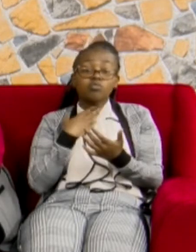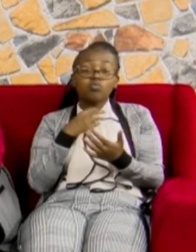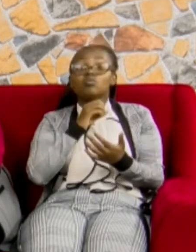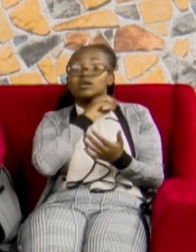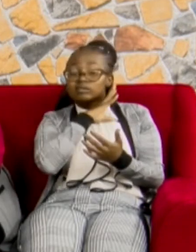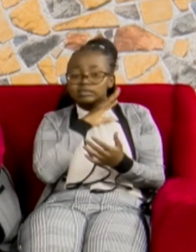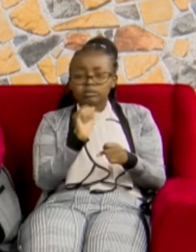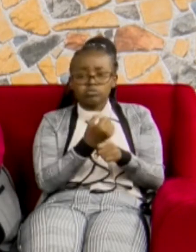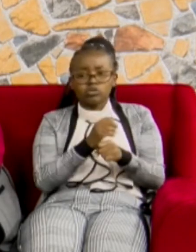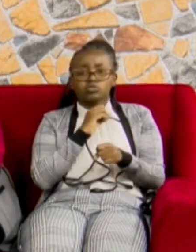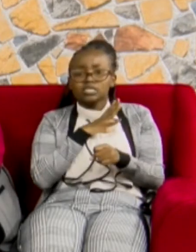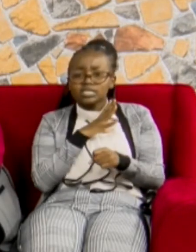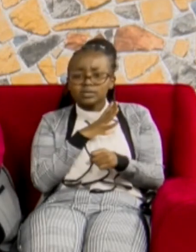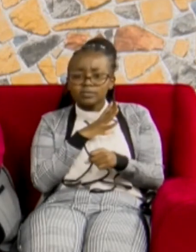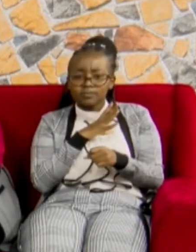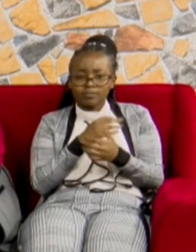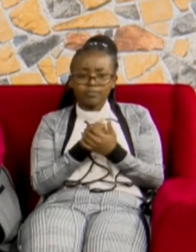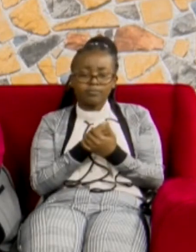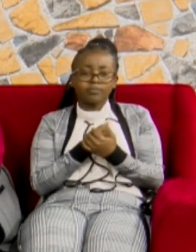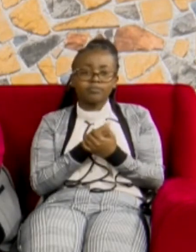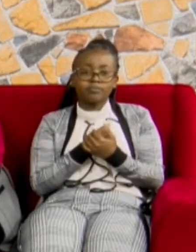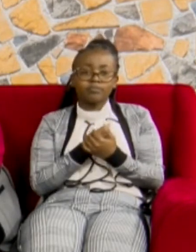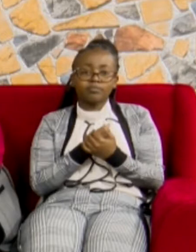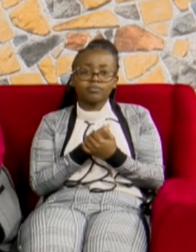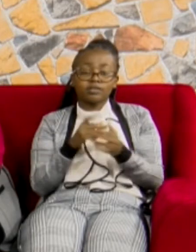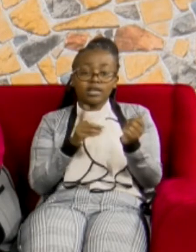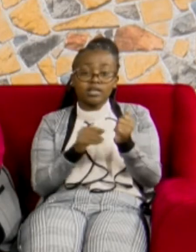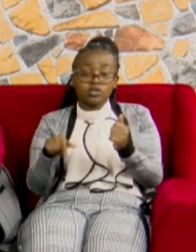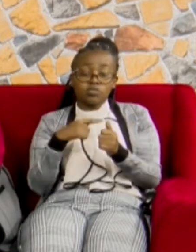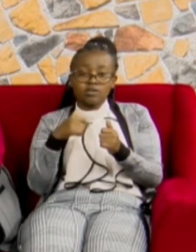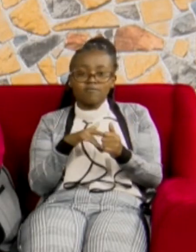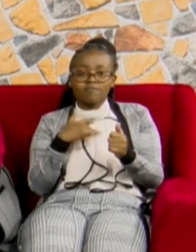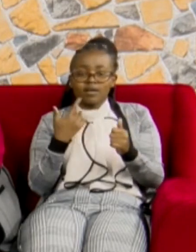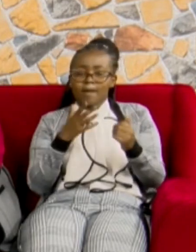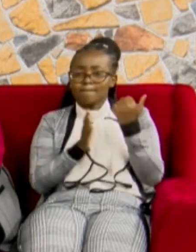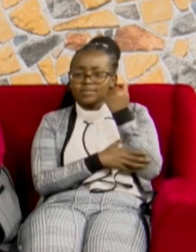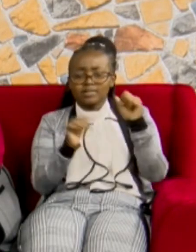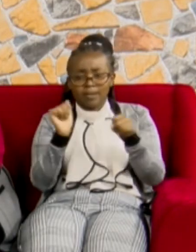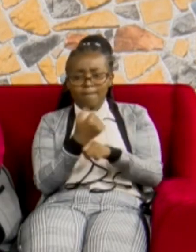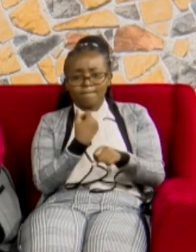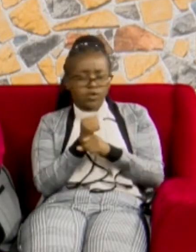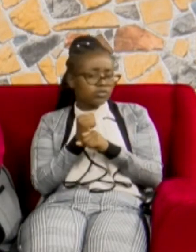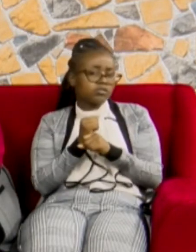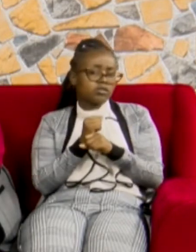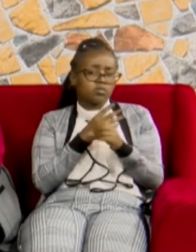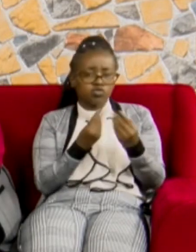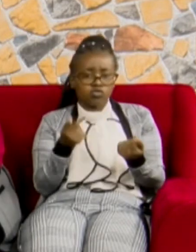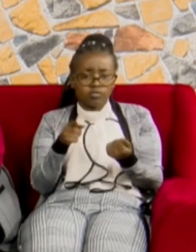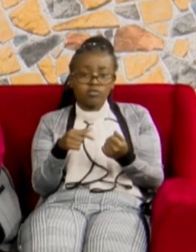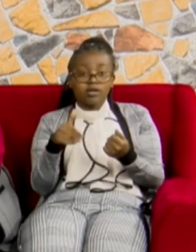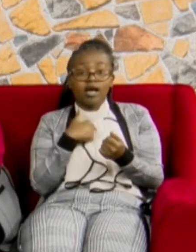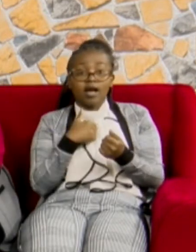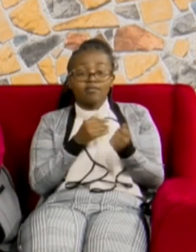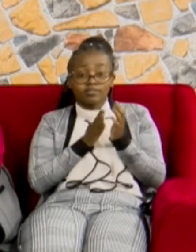can't scream. Like you said, behavior when they're there. There are days we have a meltdown and I can't handle it. I'm not in the brain space to deal. Because you see, we